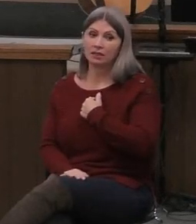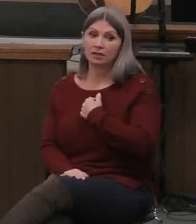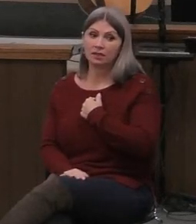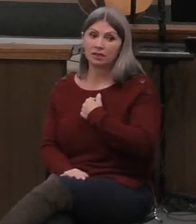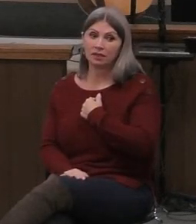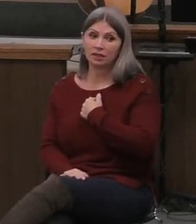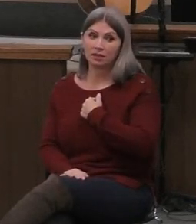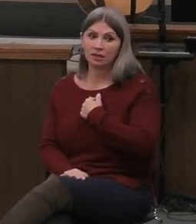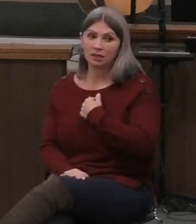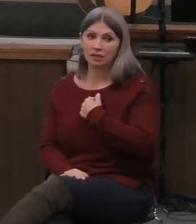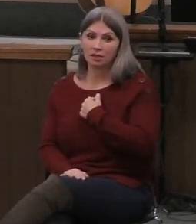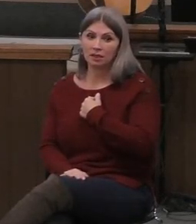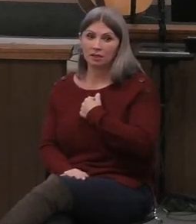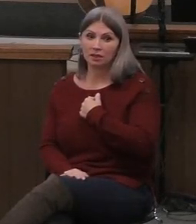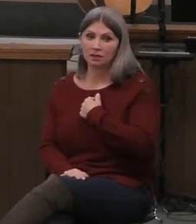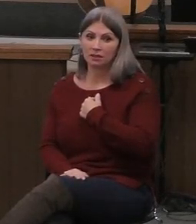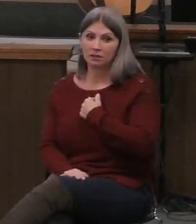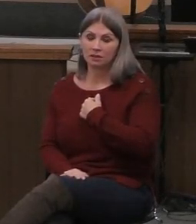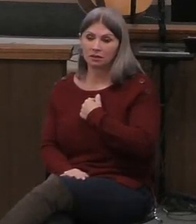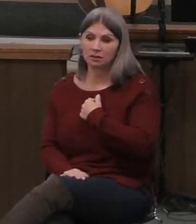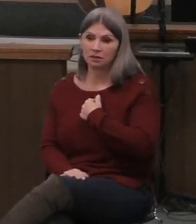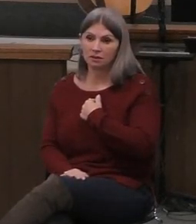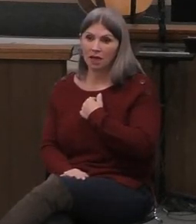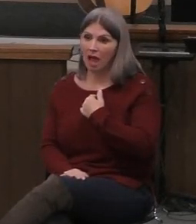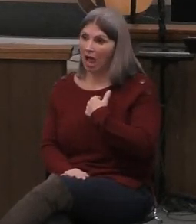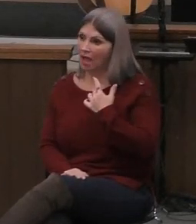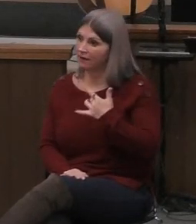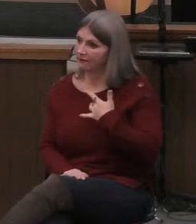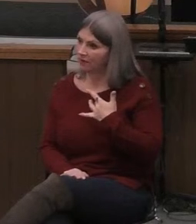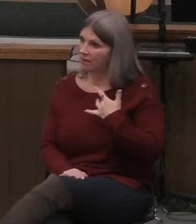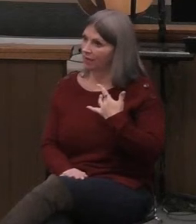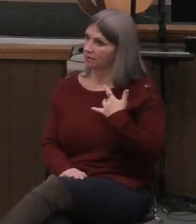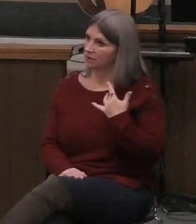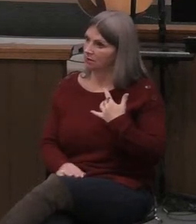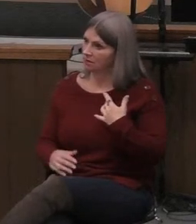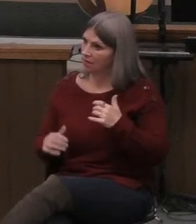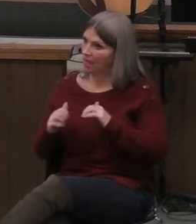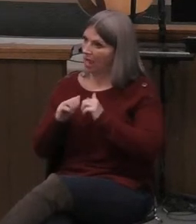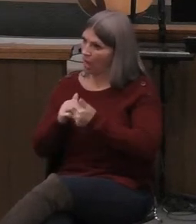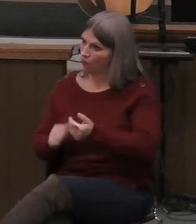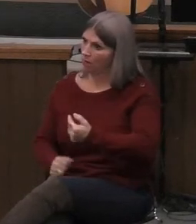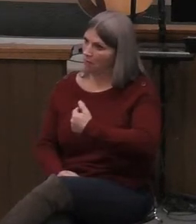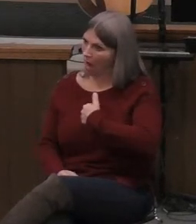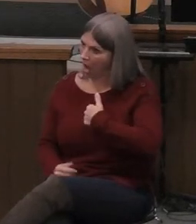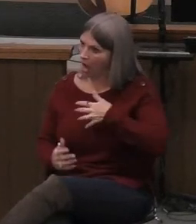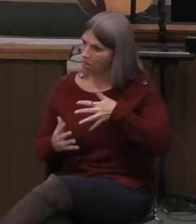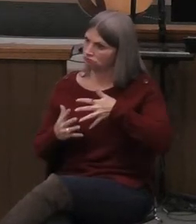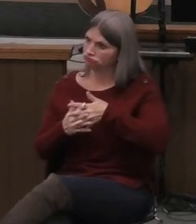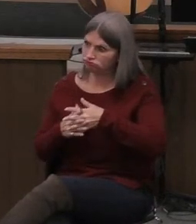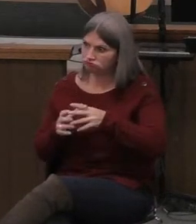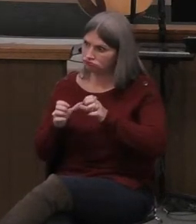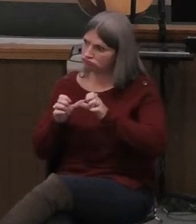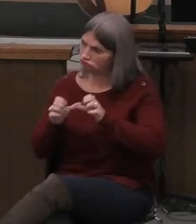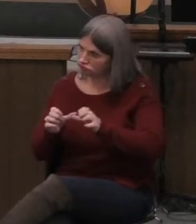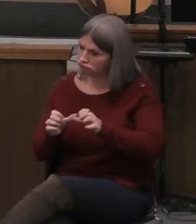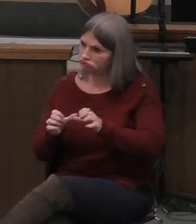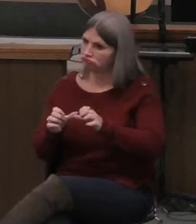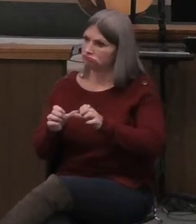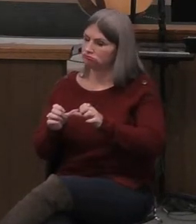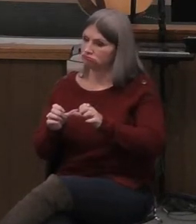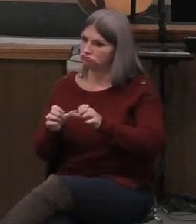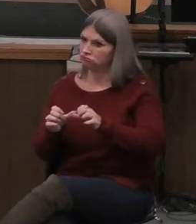being steadfast, immovable? Am I abounding in the work of the Lord?